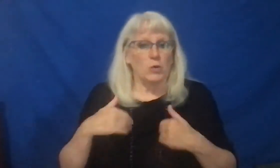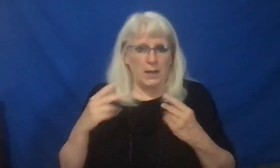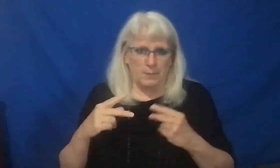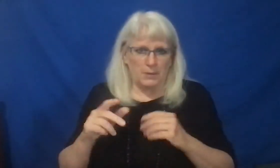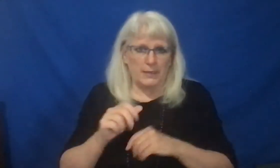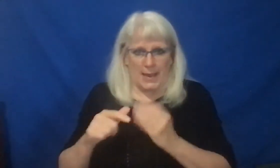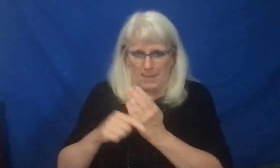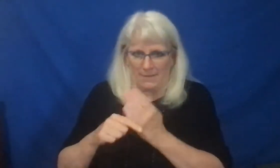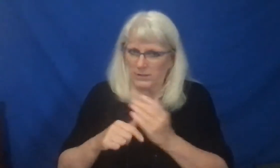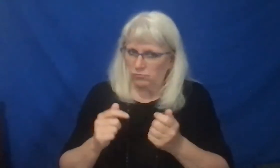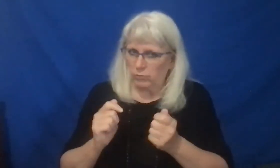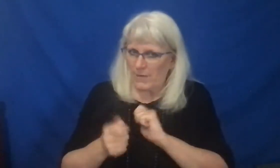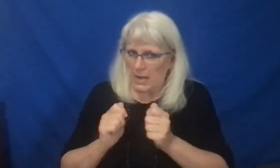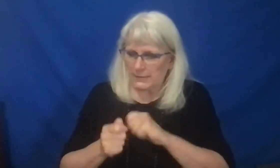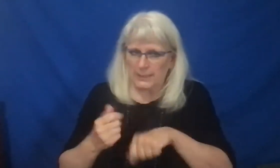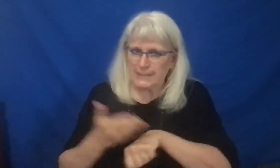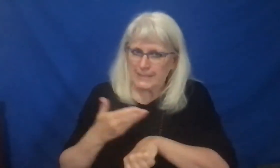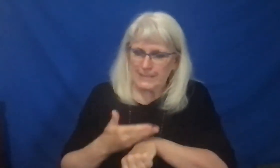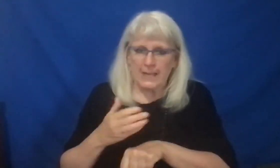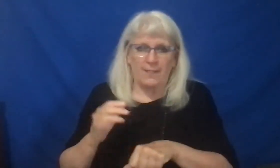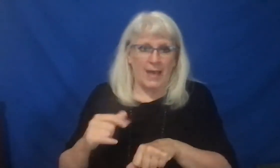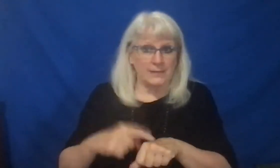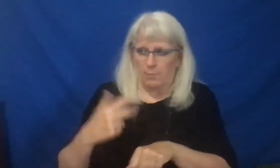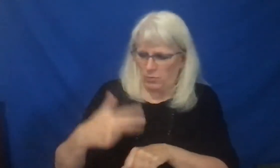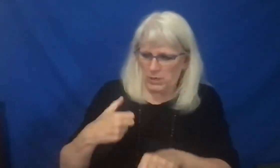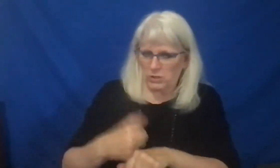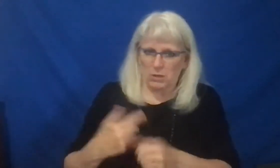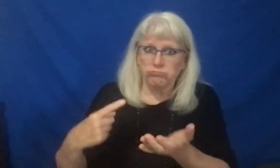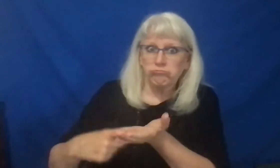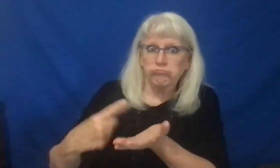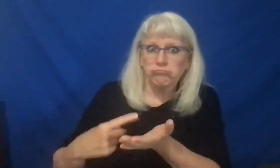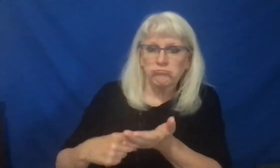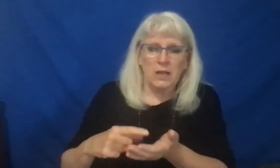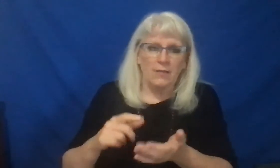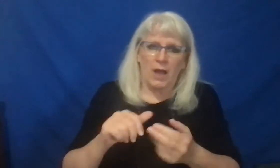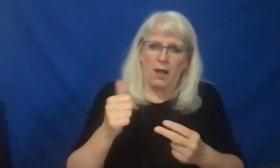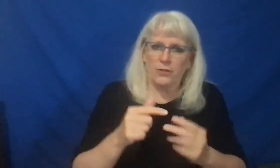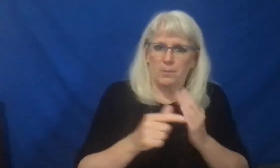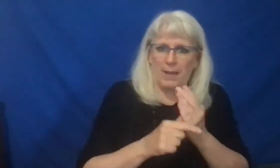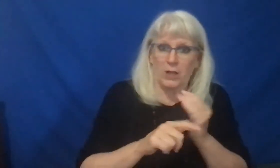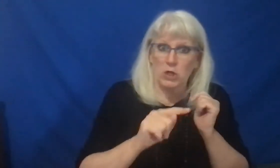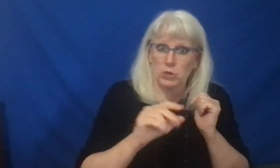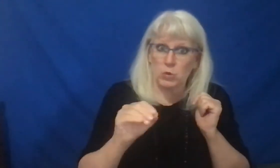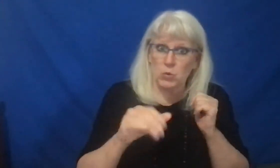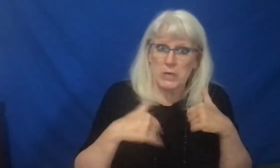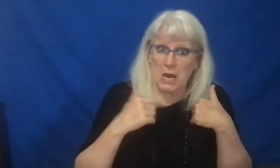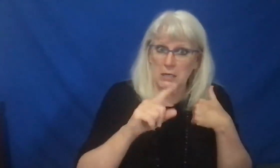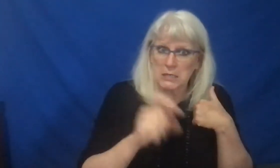lot of discussion at that time 3 years ago about the Too Young pamphlet and its effectiveness. So I